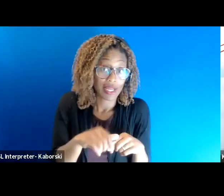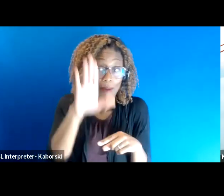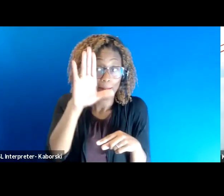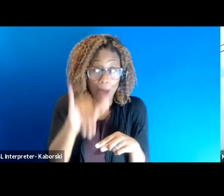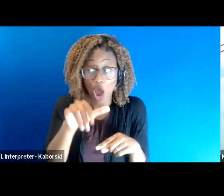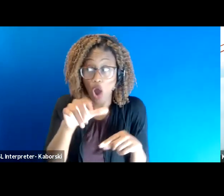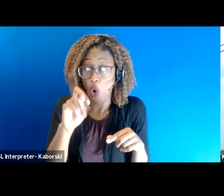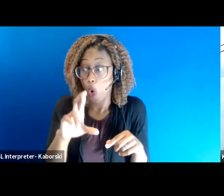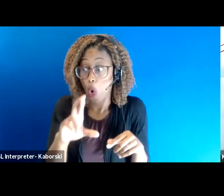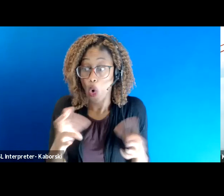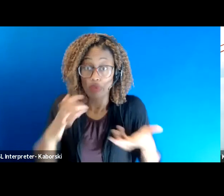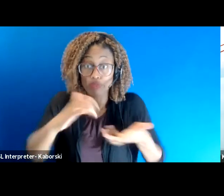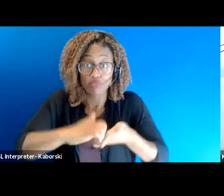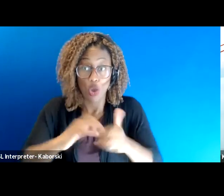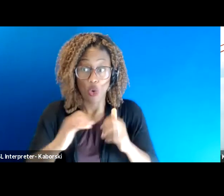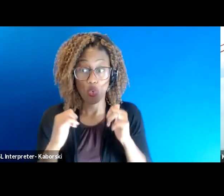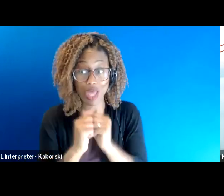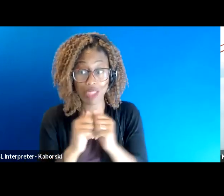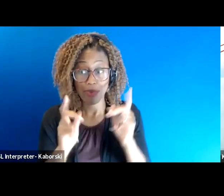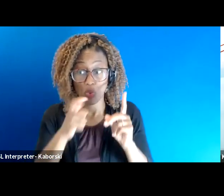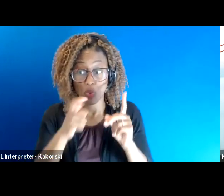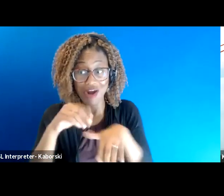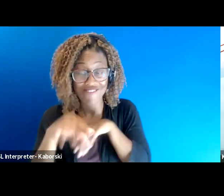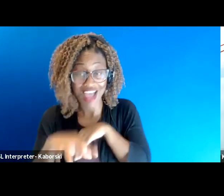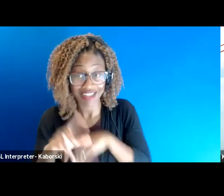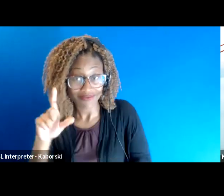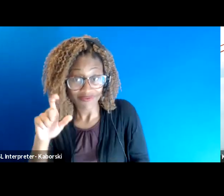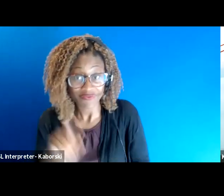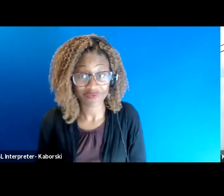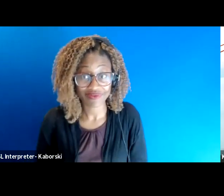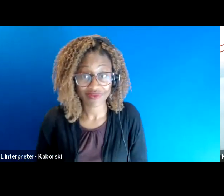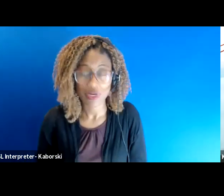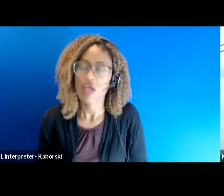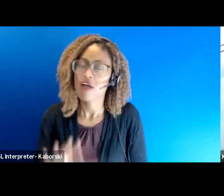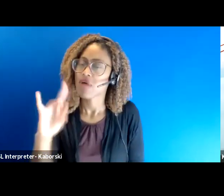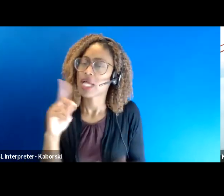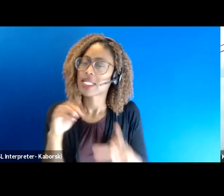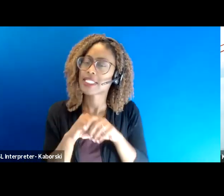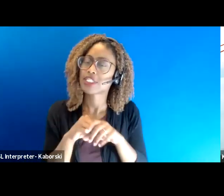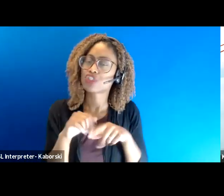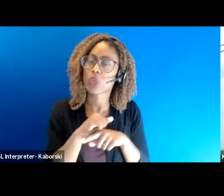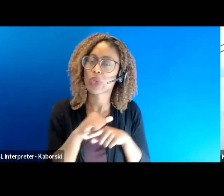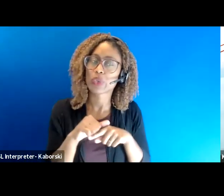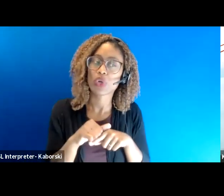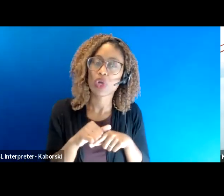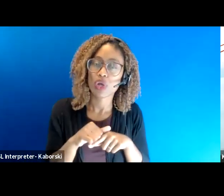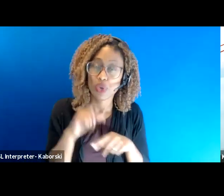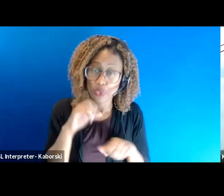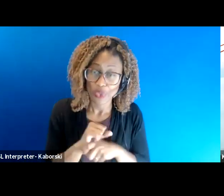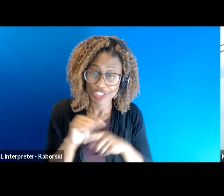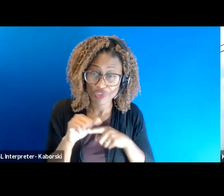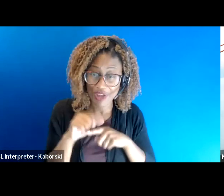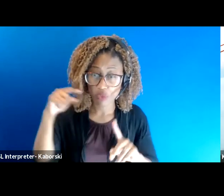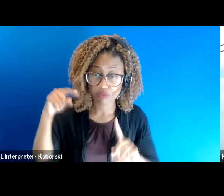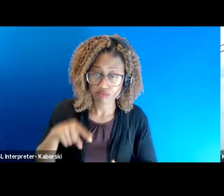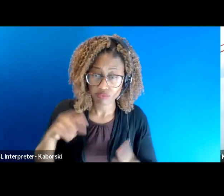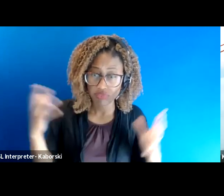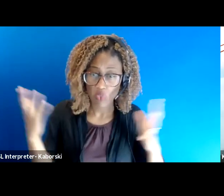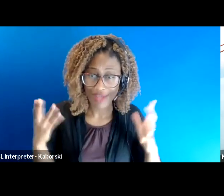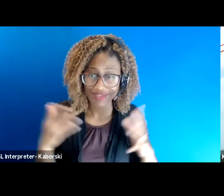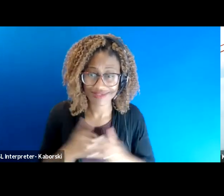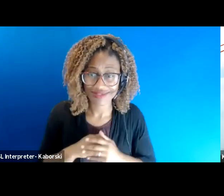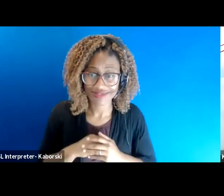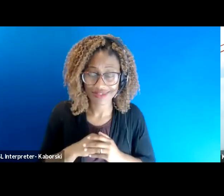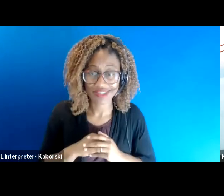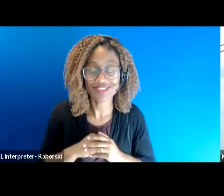affected. Find out in the training, what are they actually being trained for? And